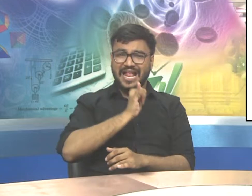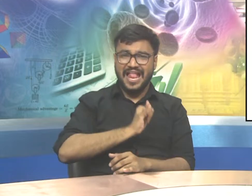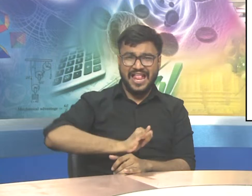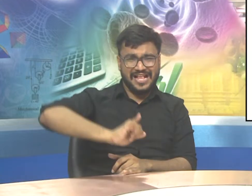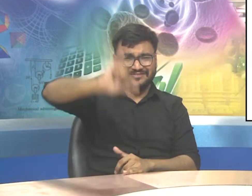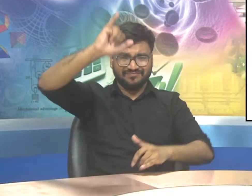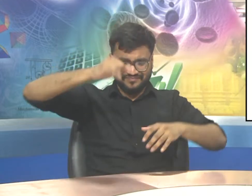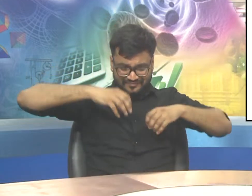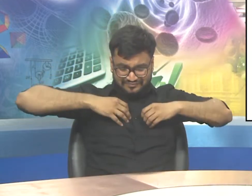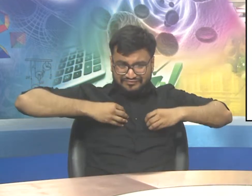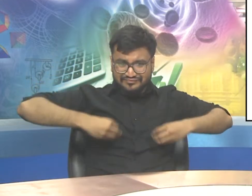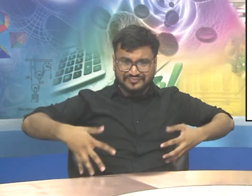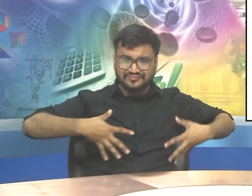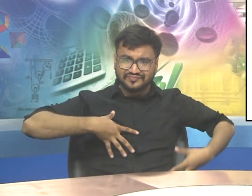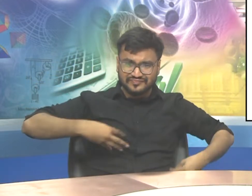woolly rhinoceros,